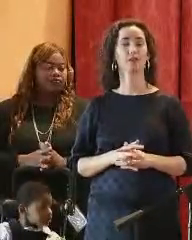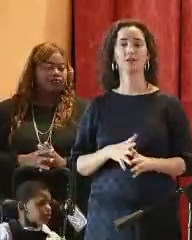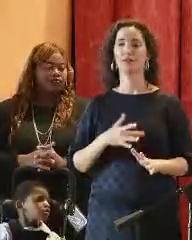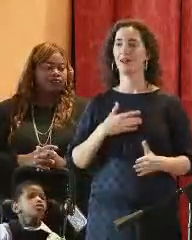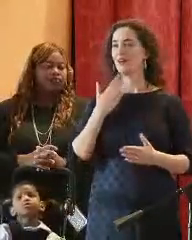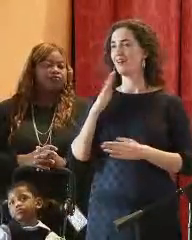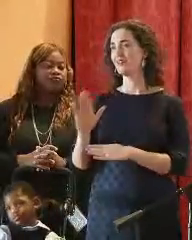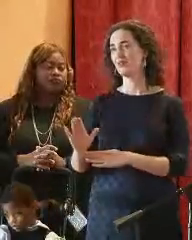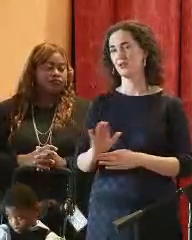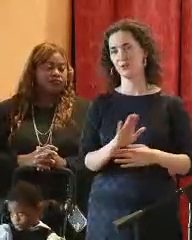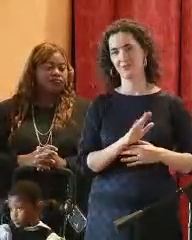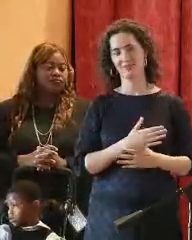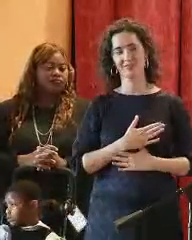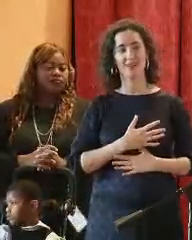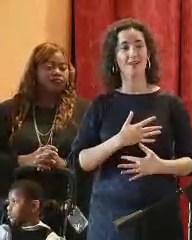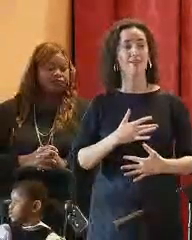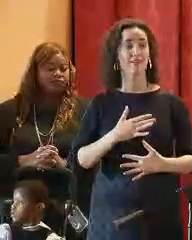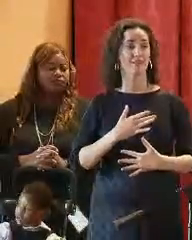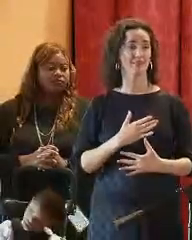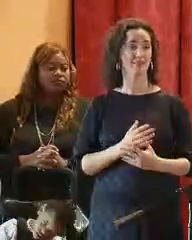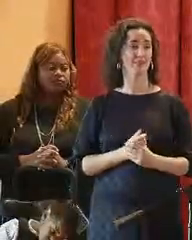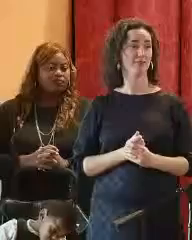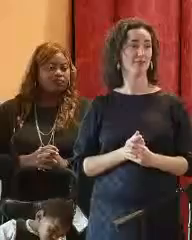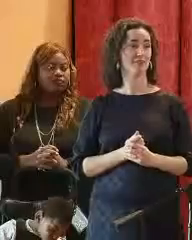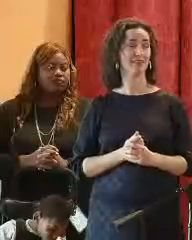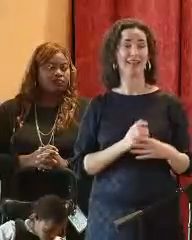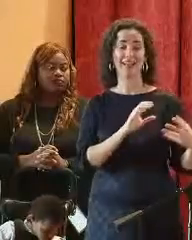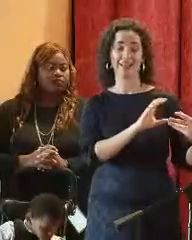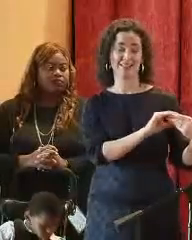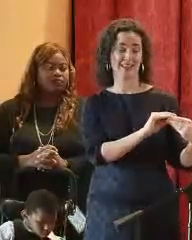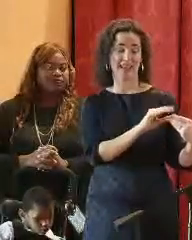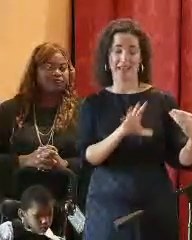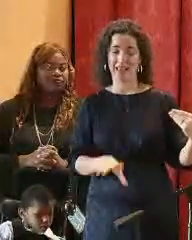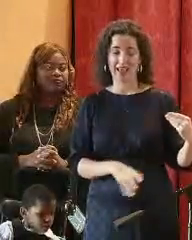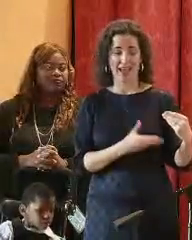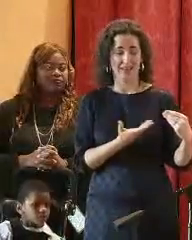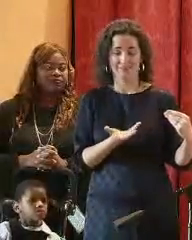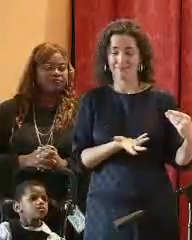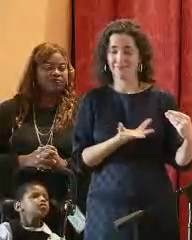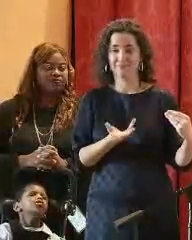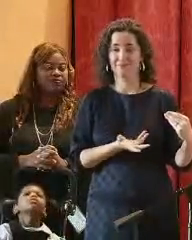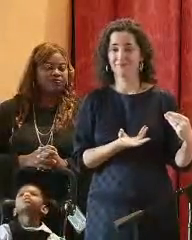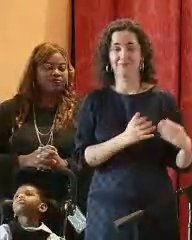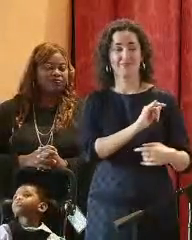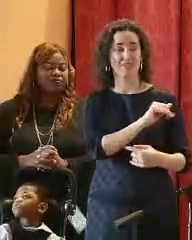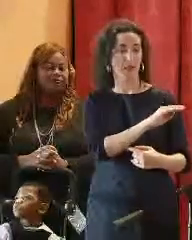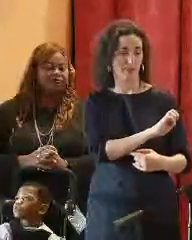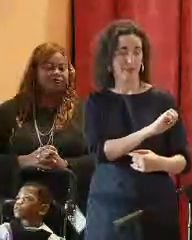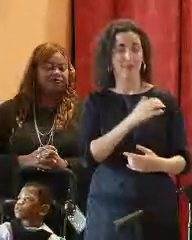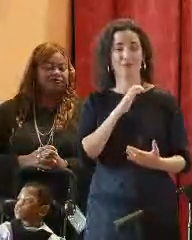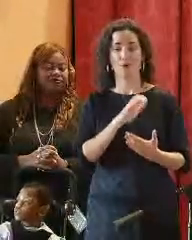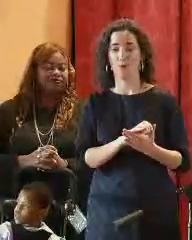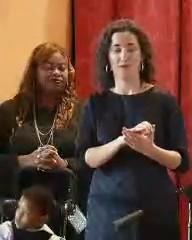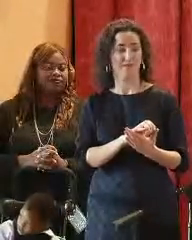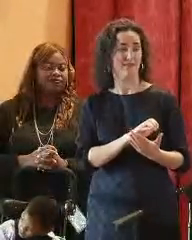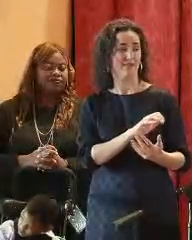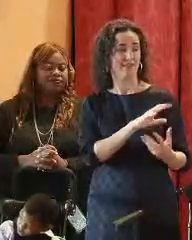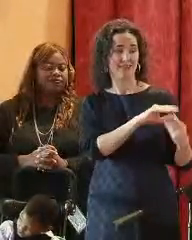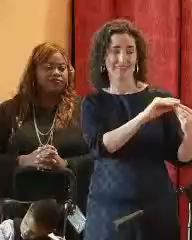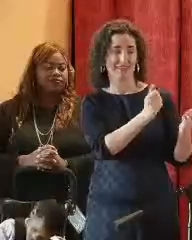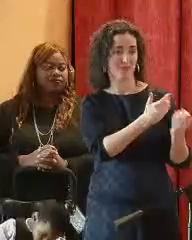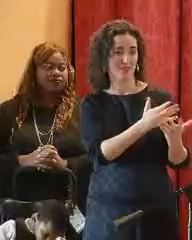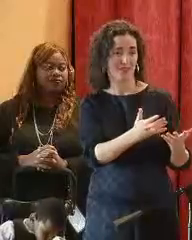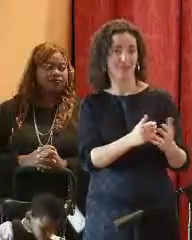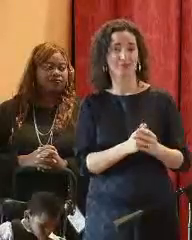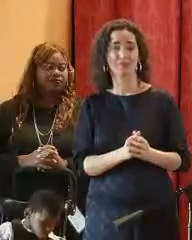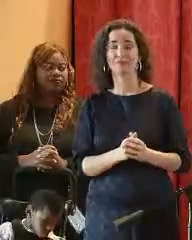Good afternoon, everybody. Not much to say after Jamie and my wife Pam.